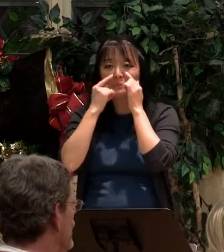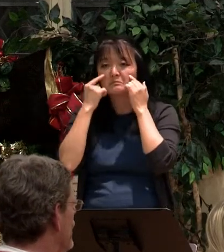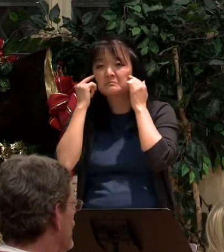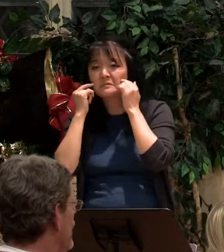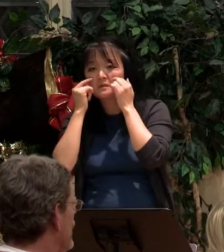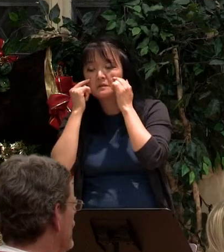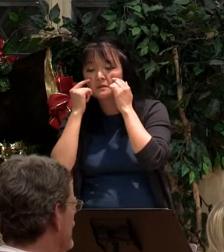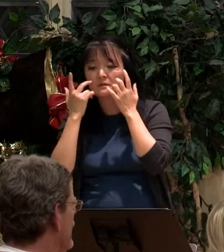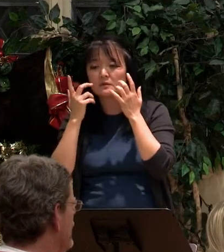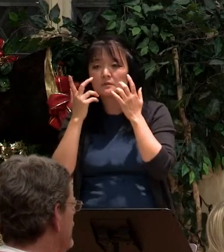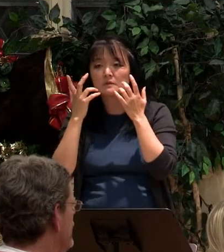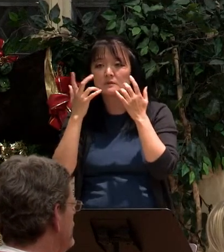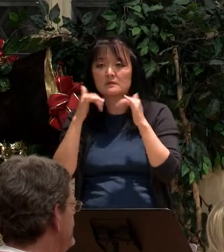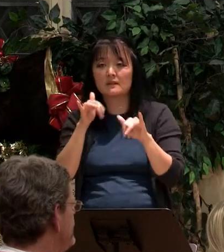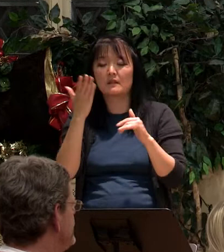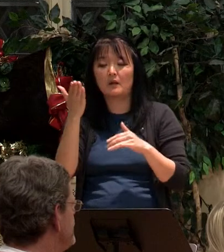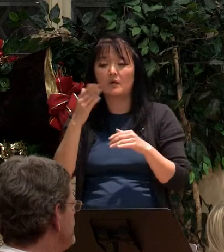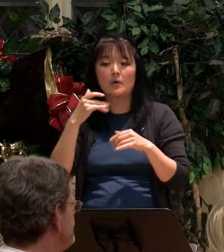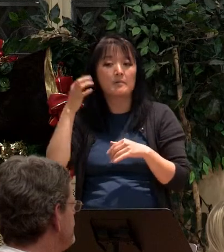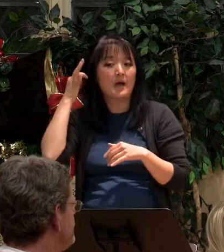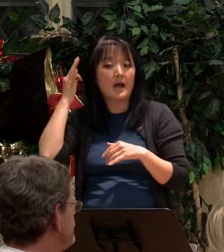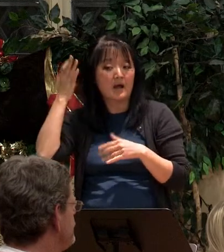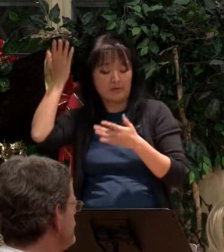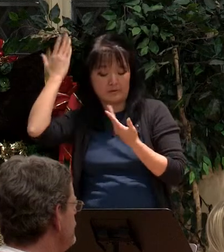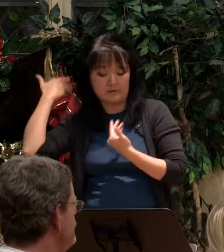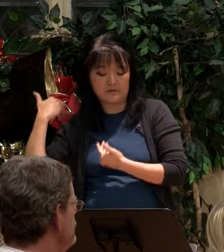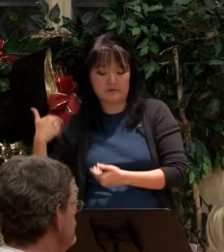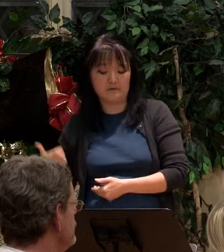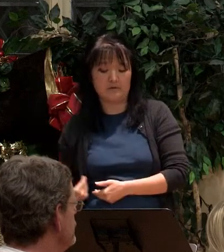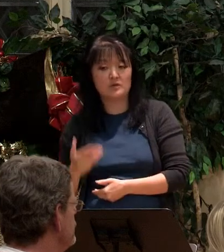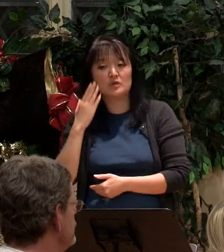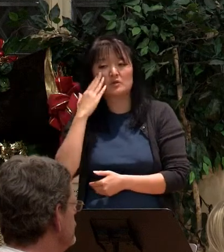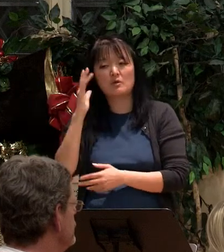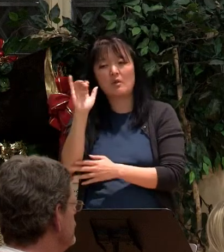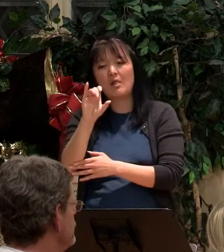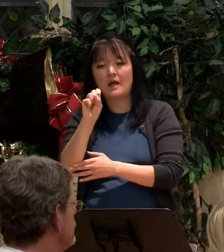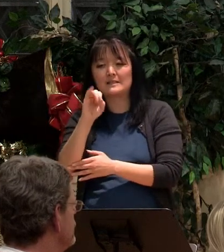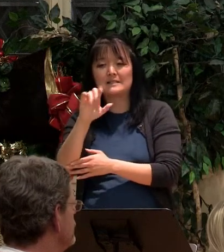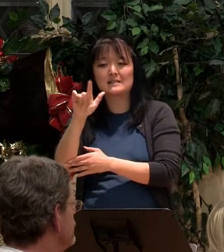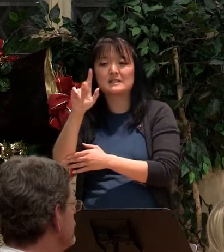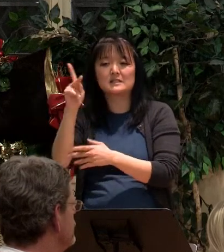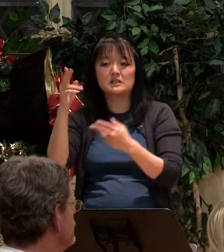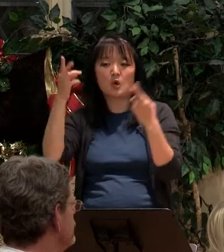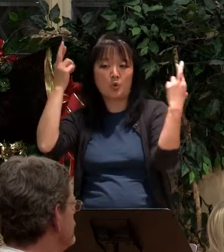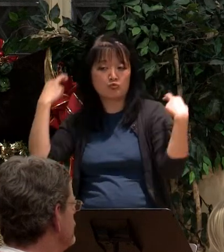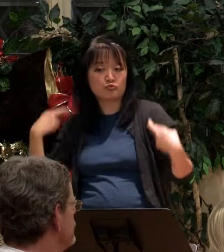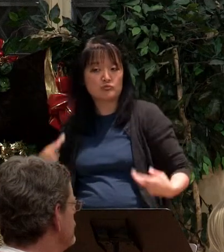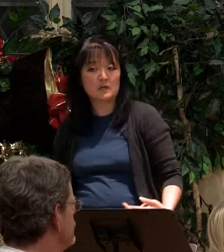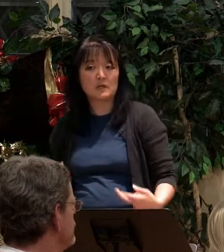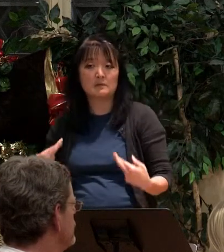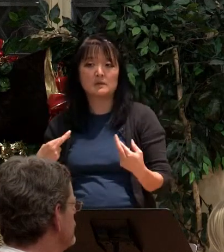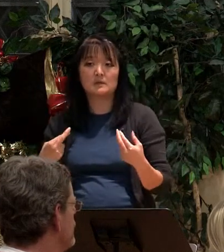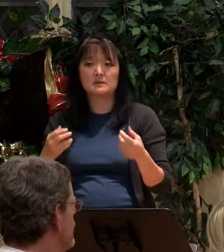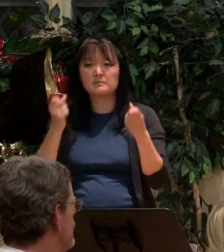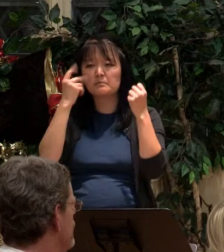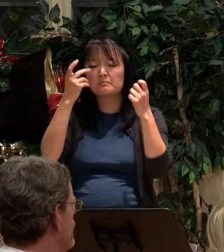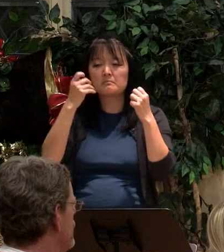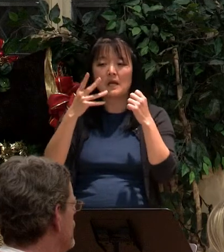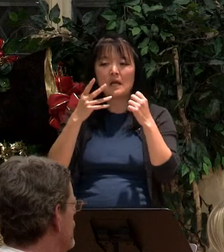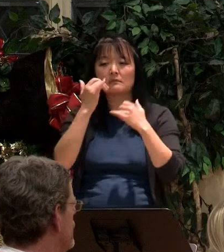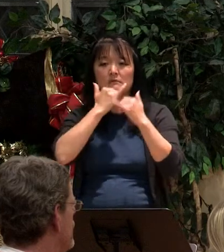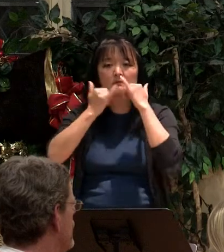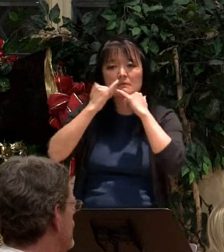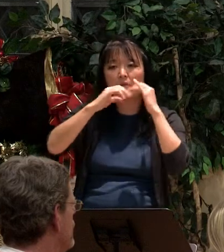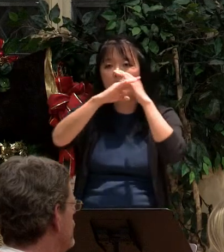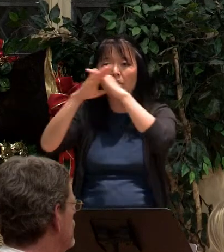were constellations, or that my hair flowed down my shoulders like silk ribbons. There was a wall of flaws that blocked my vision, but he